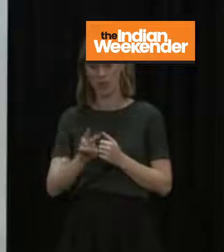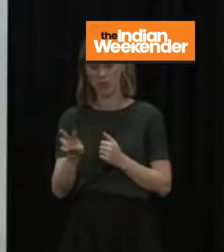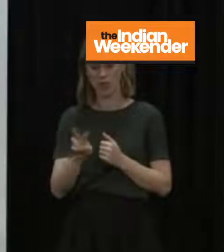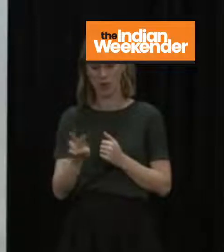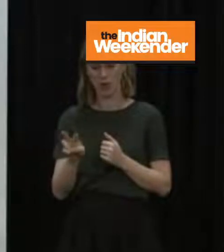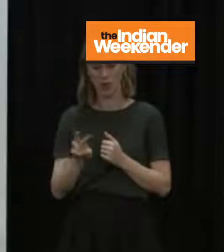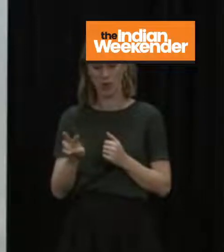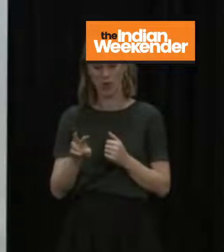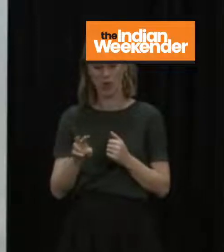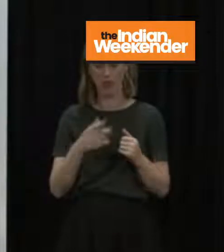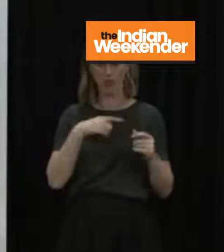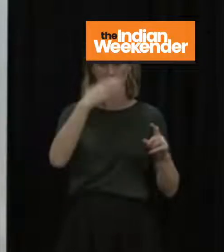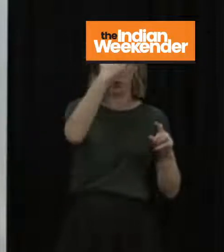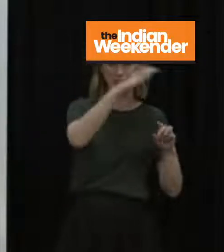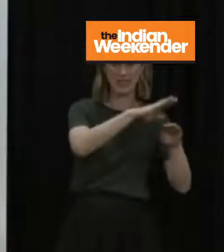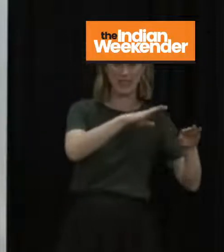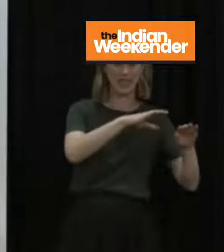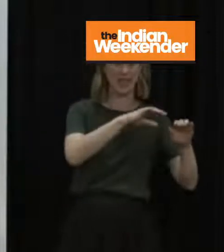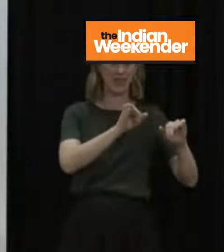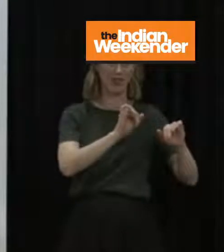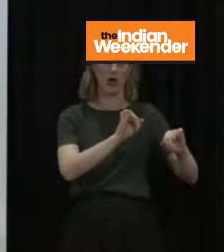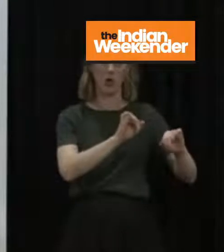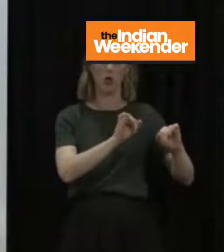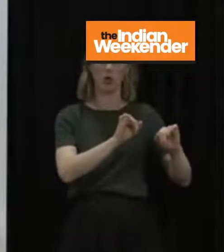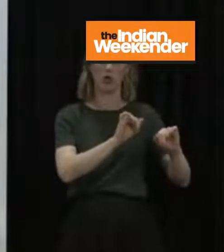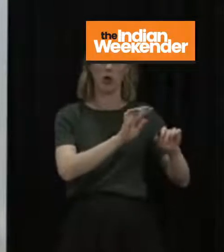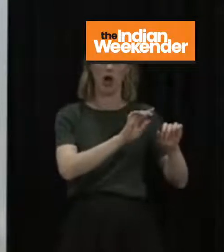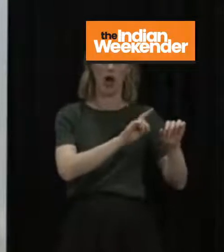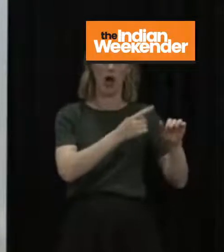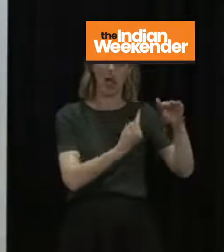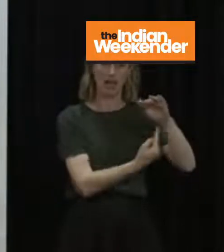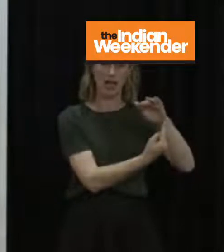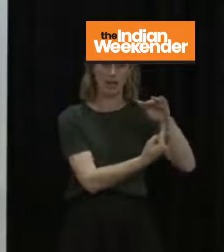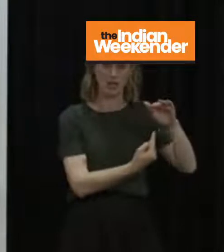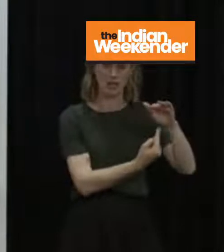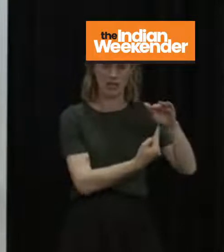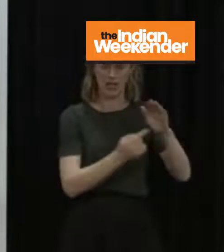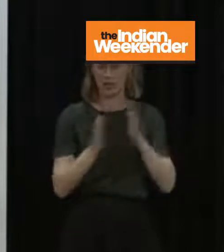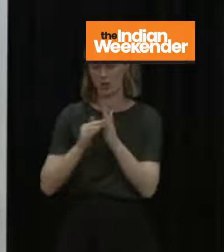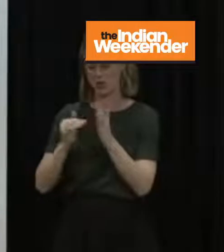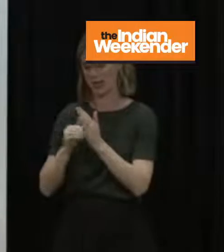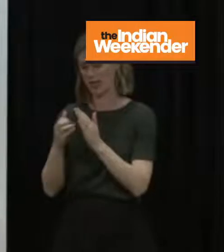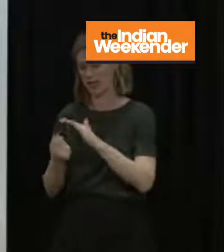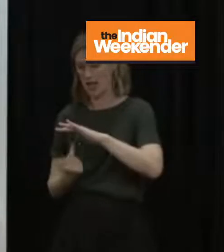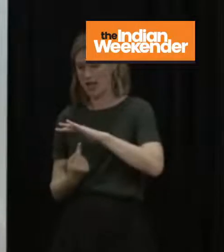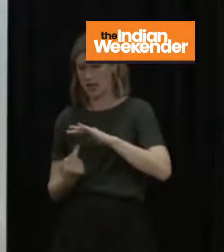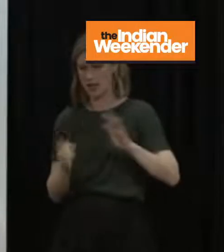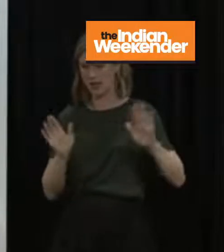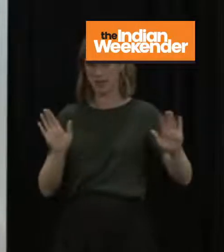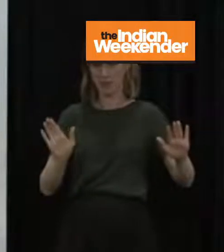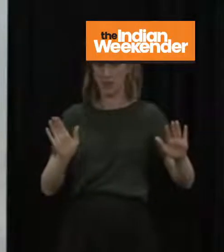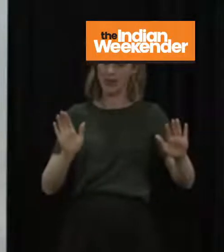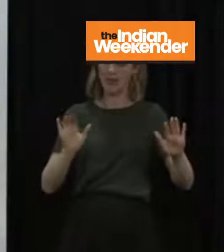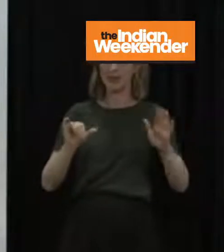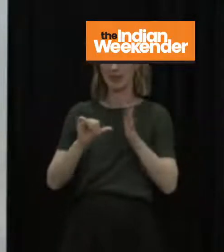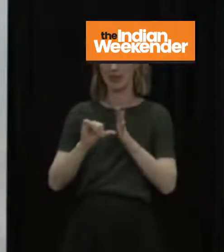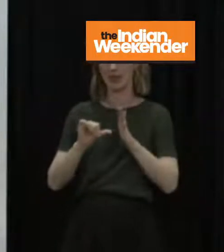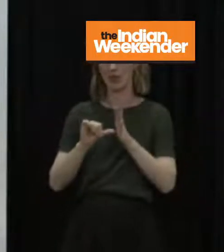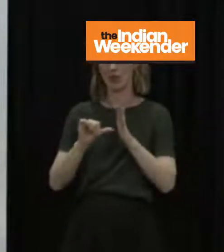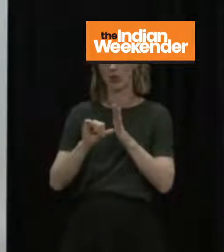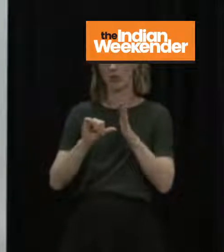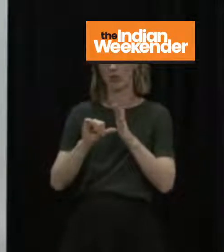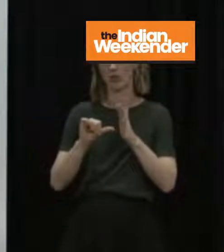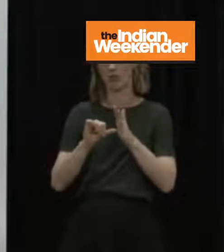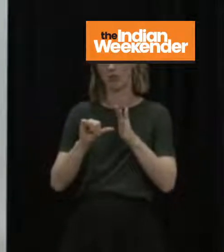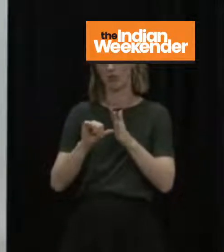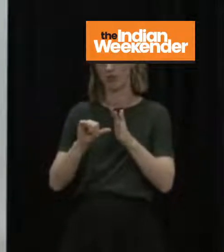of that arrangement, because Queensland operates a form of isolation when you return, as well as New Zealand does, it does create quite a